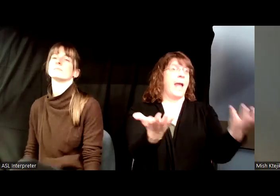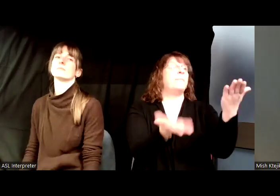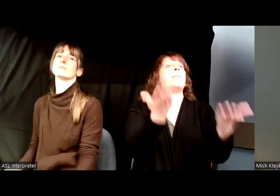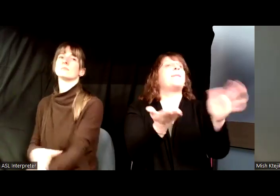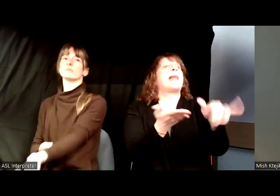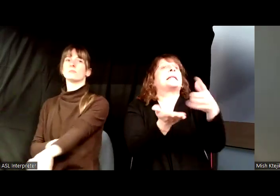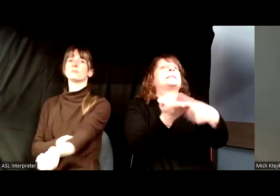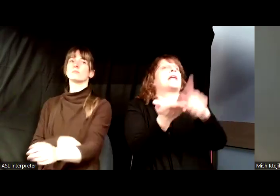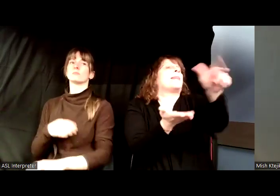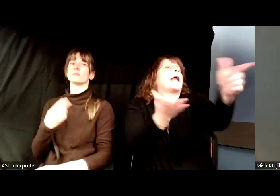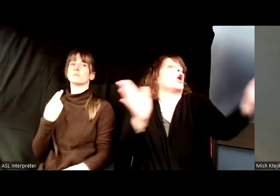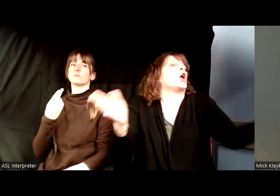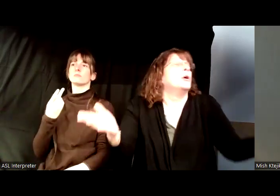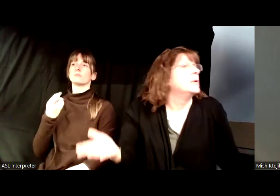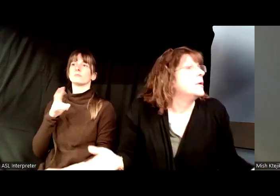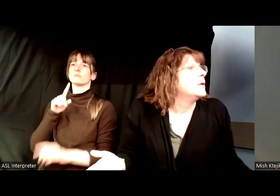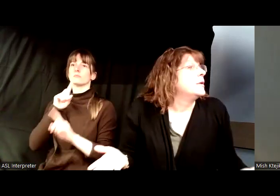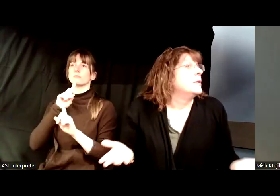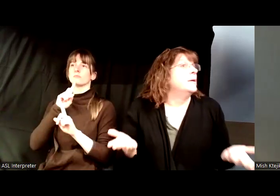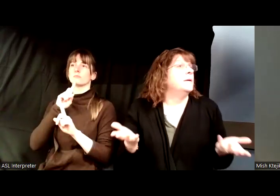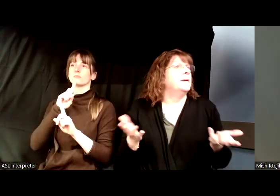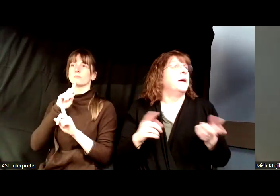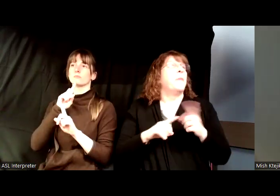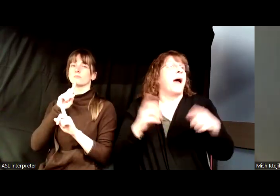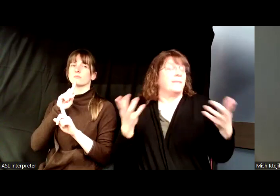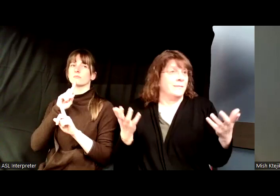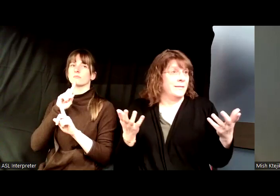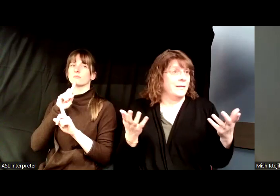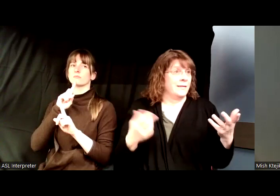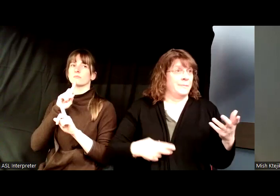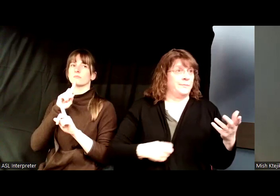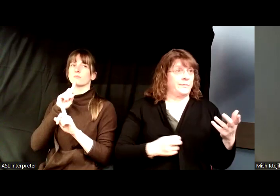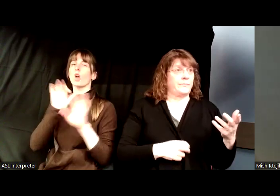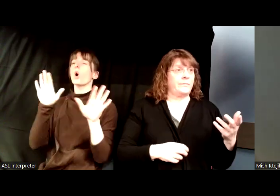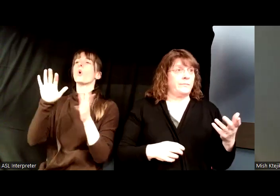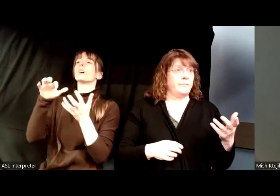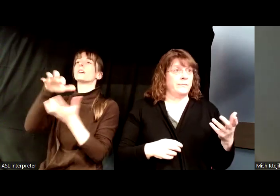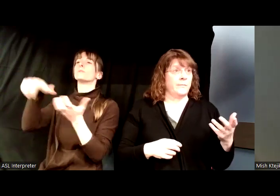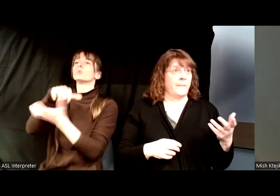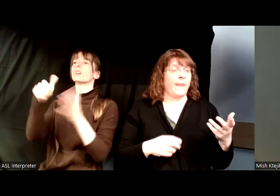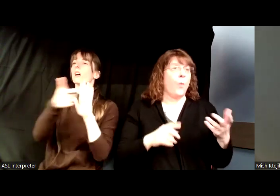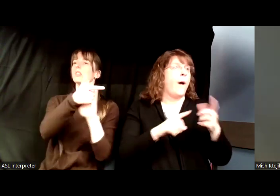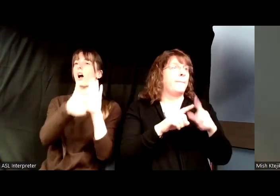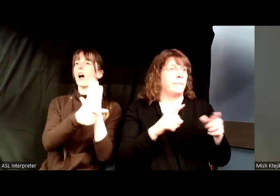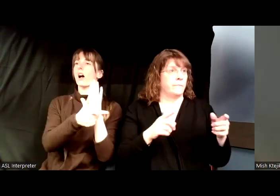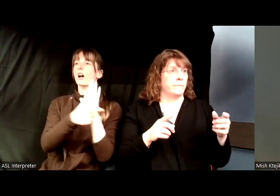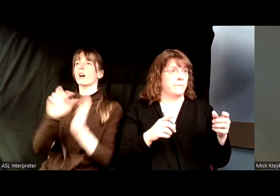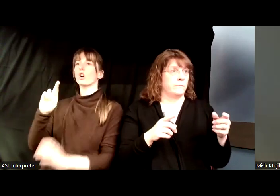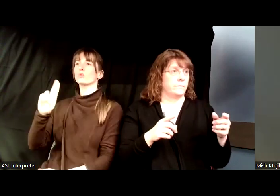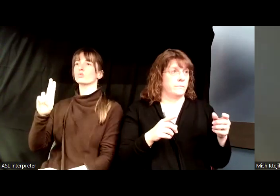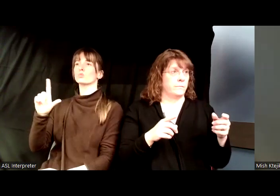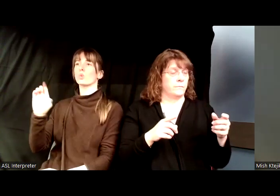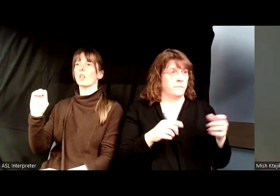So. The I law, mean, maybe that's a discussion for later. Well, I think that we're confusing law and rule. Law is what